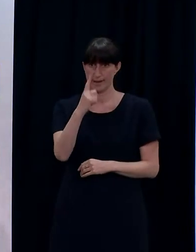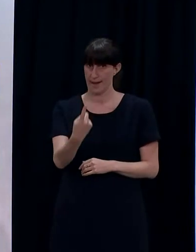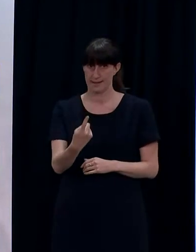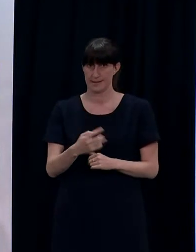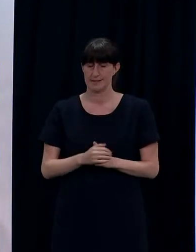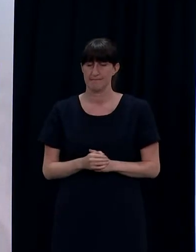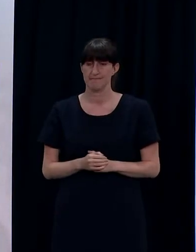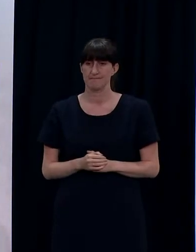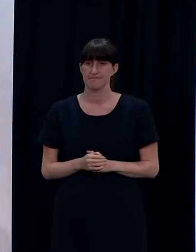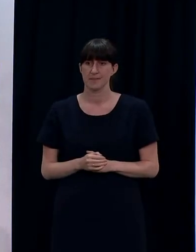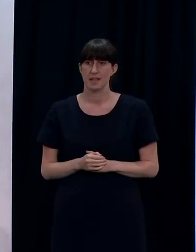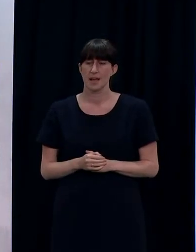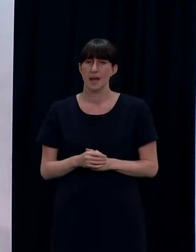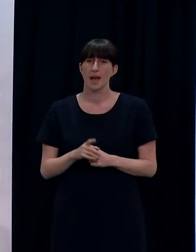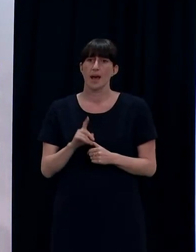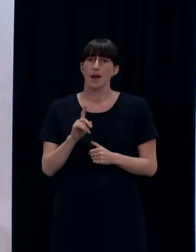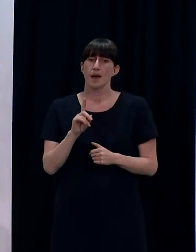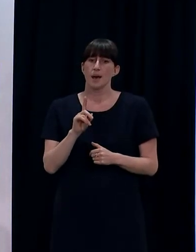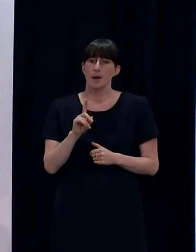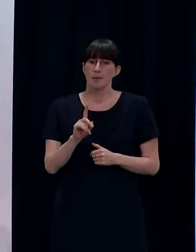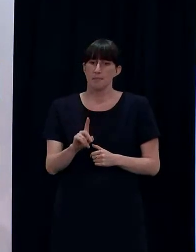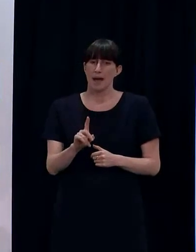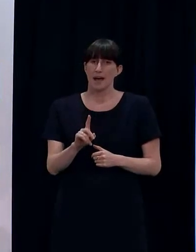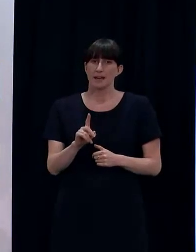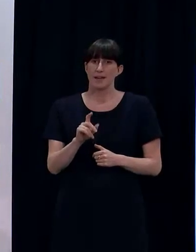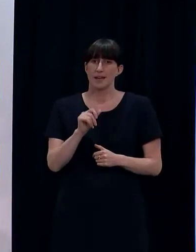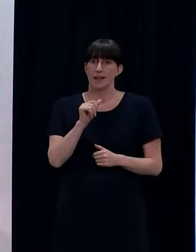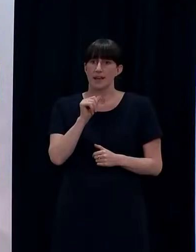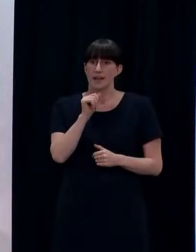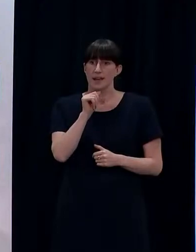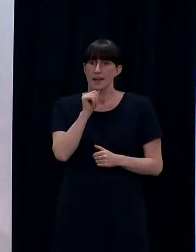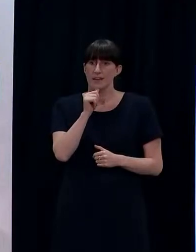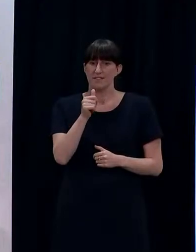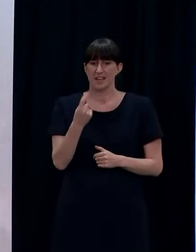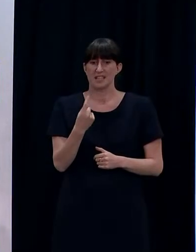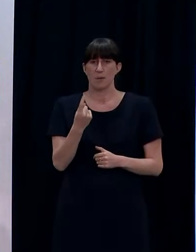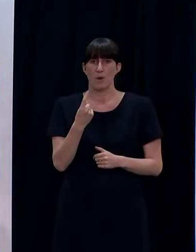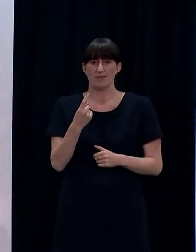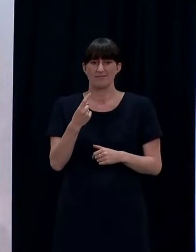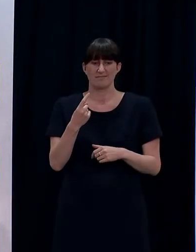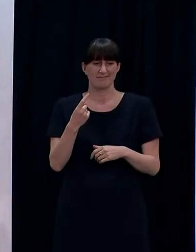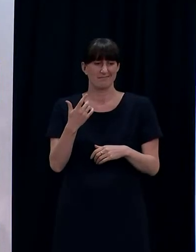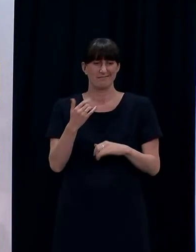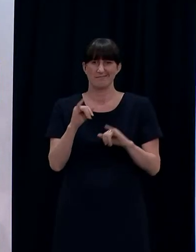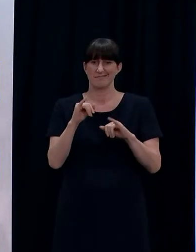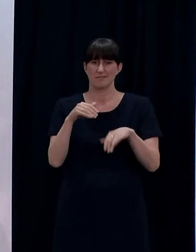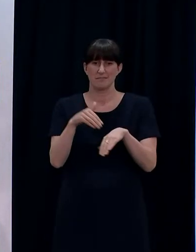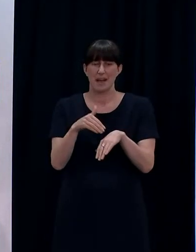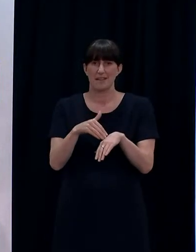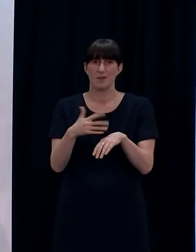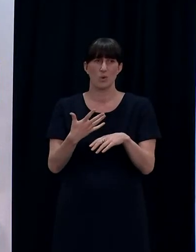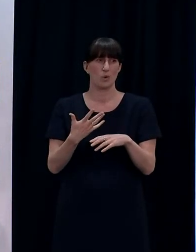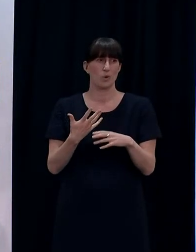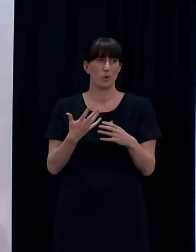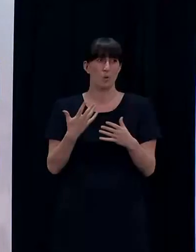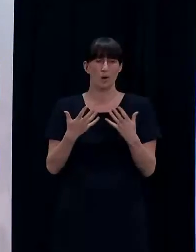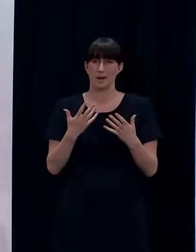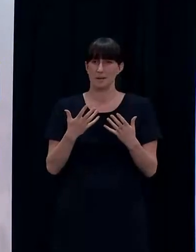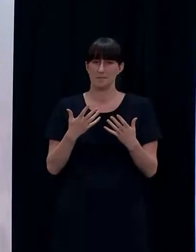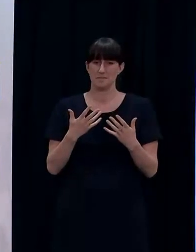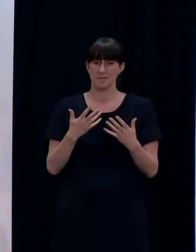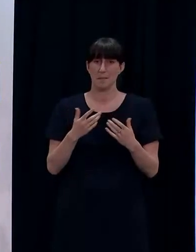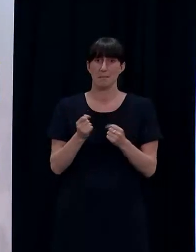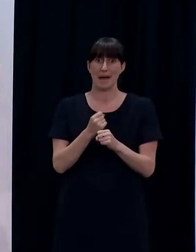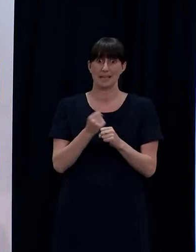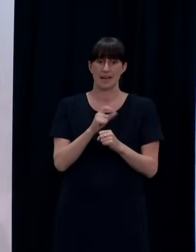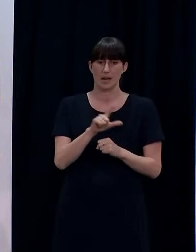is the uncertainty that's created by somebody triggering an eviction during alert level 4. And so we are taking a look at that to